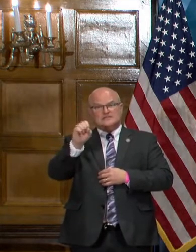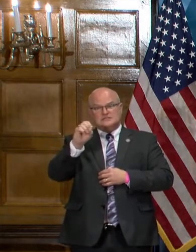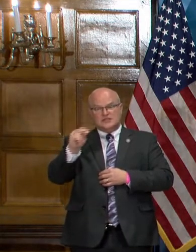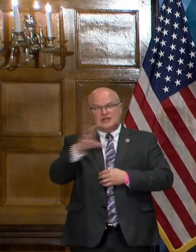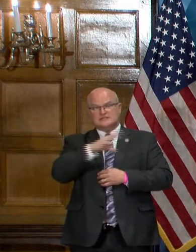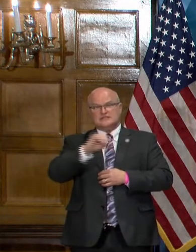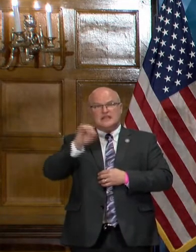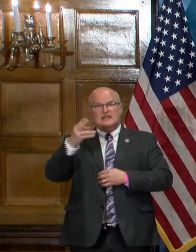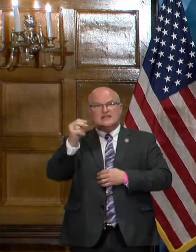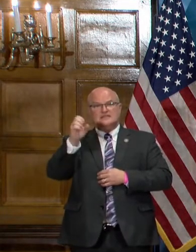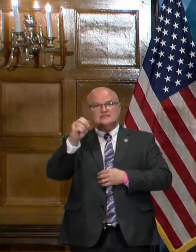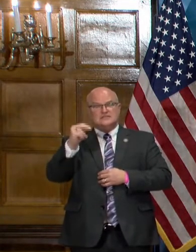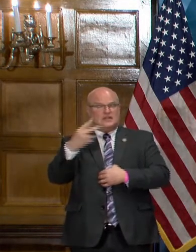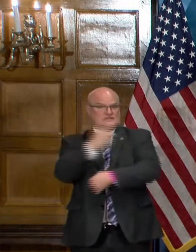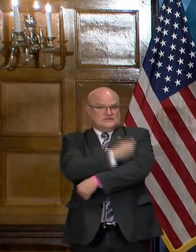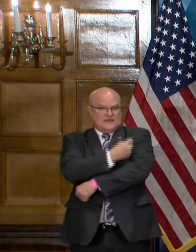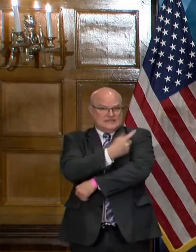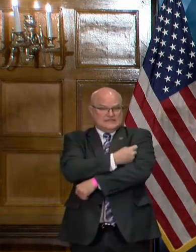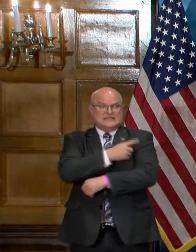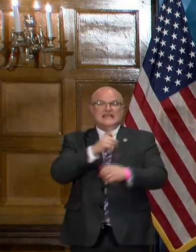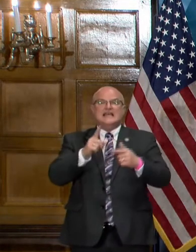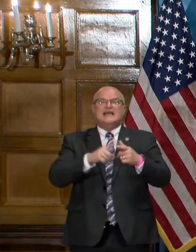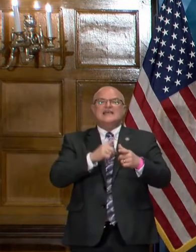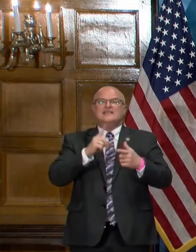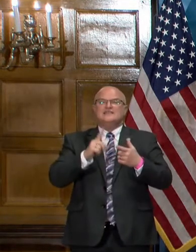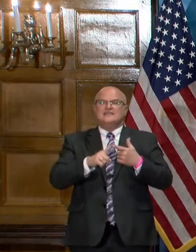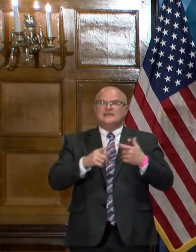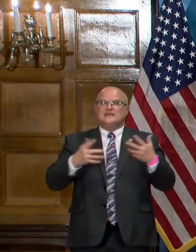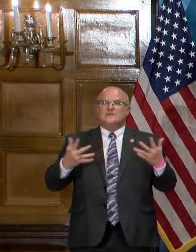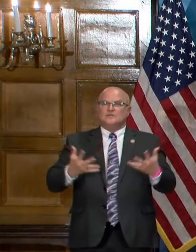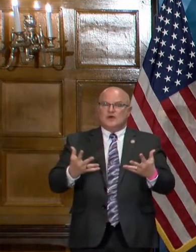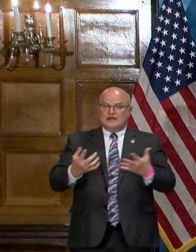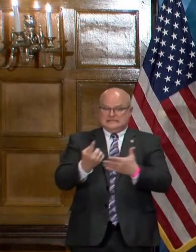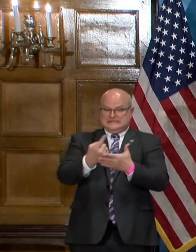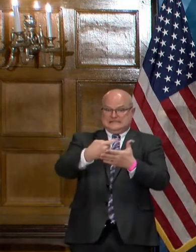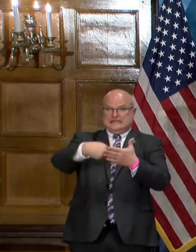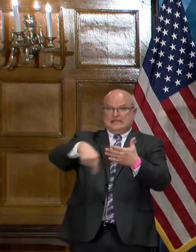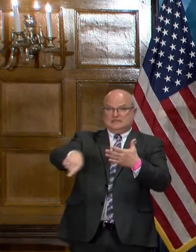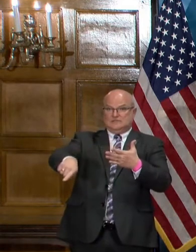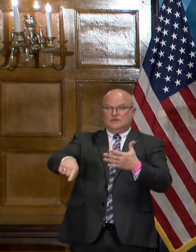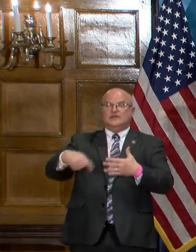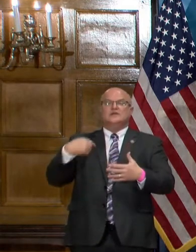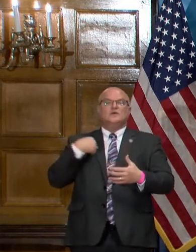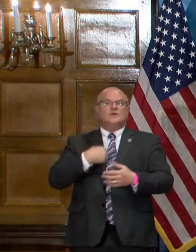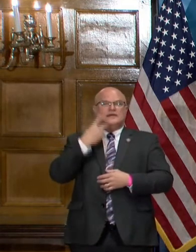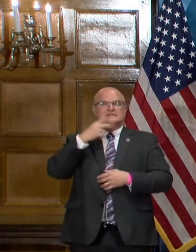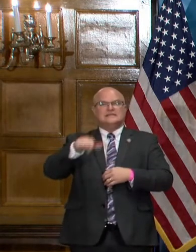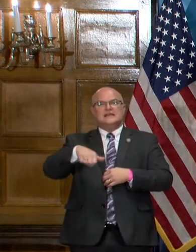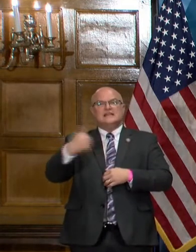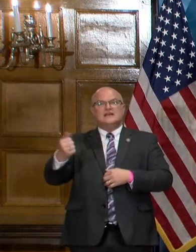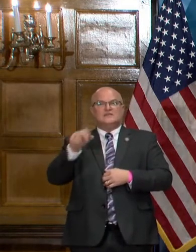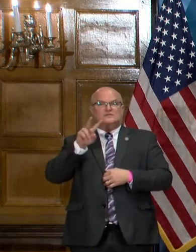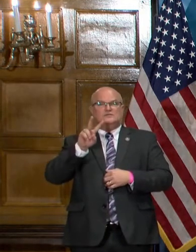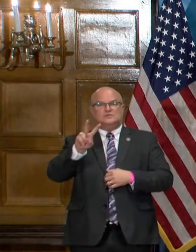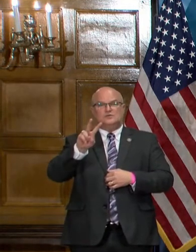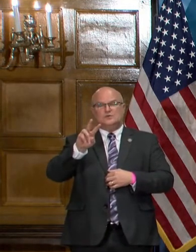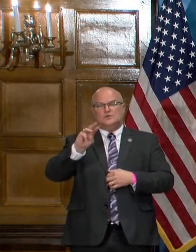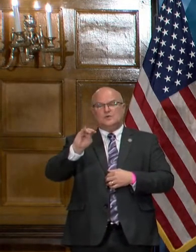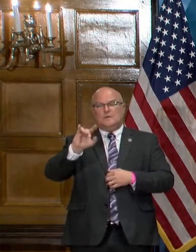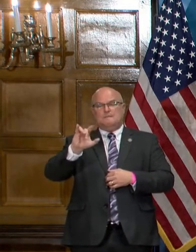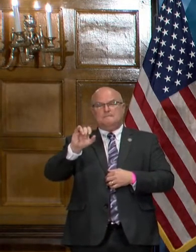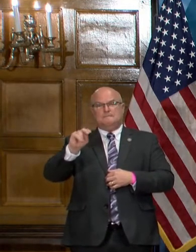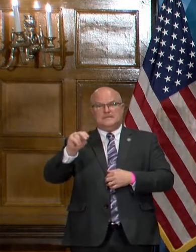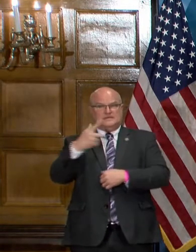Johnson vaccine, then this would mean that next week we could see another 2 million doses